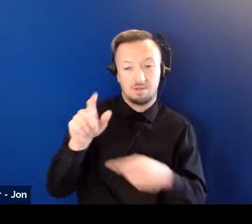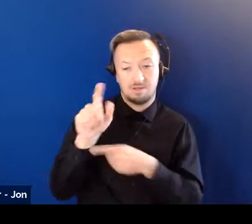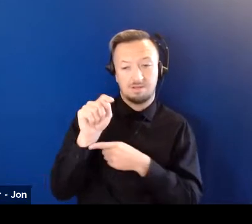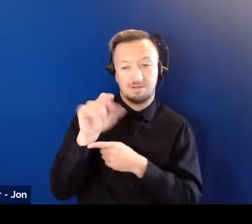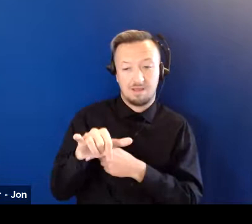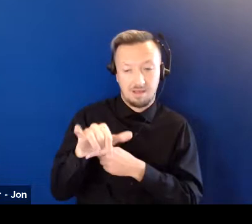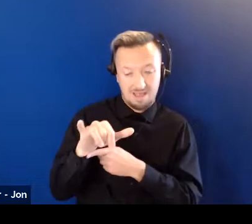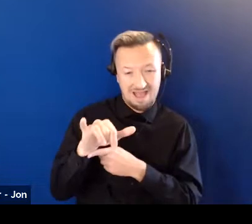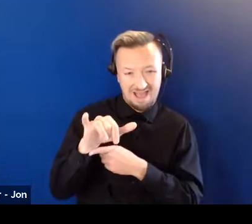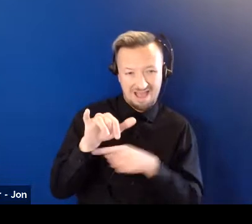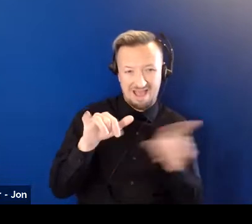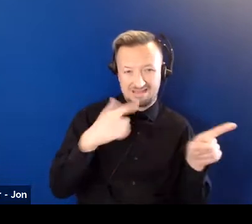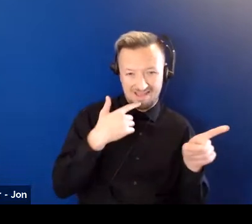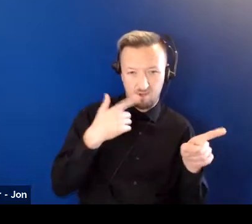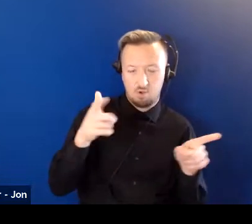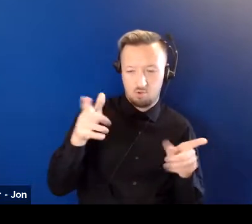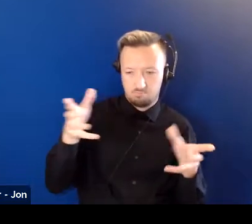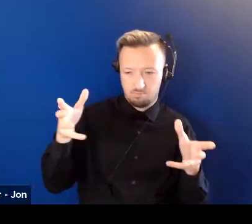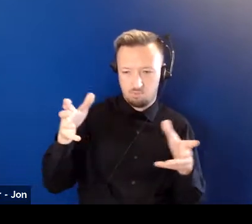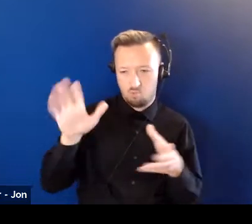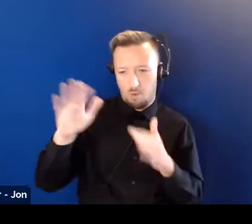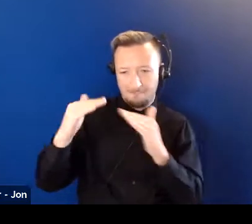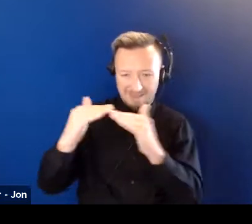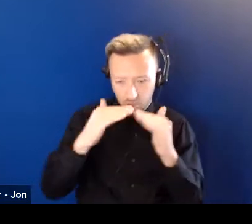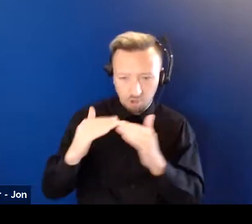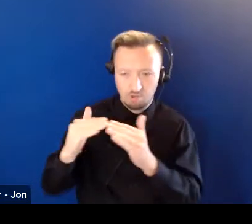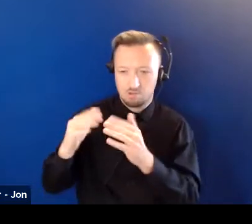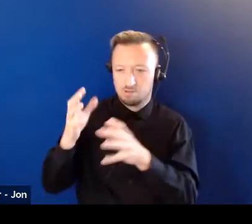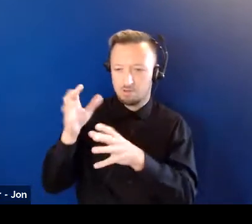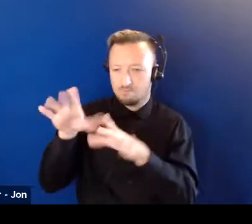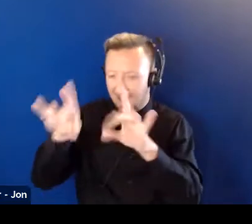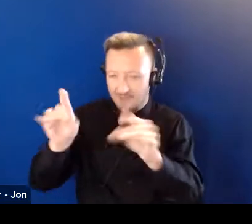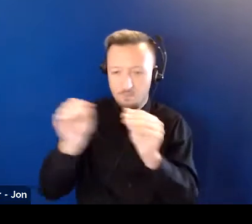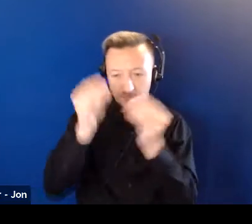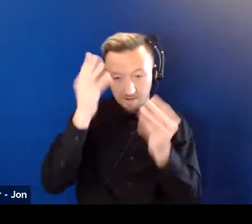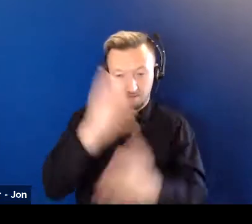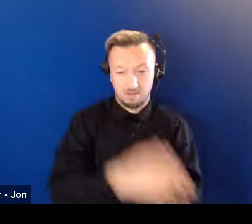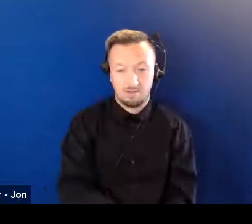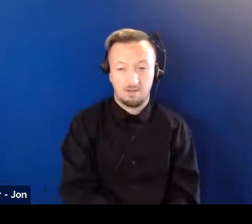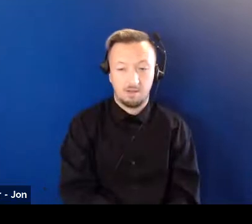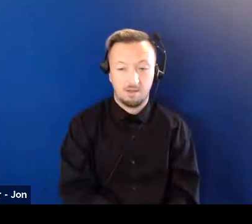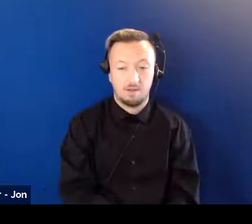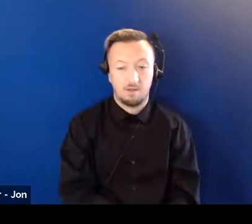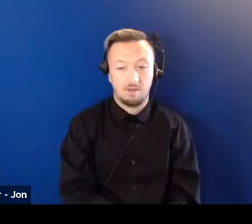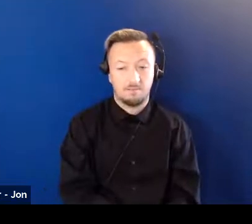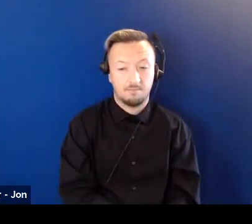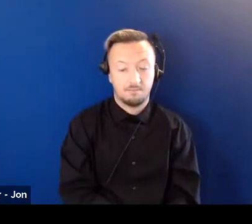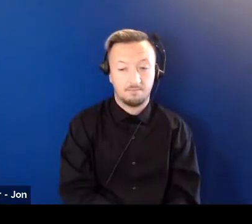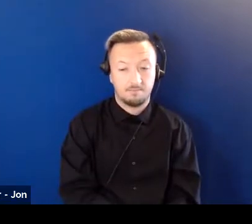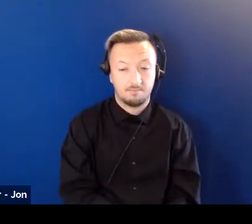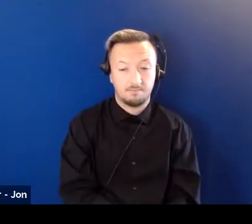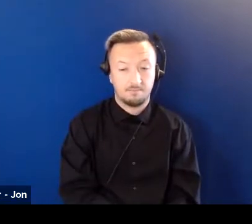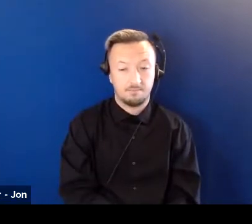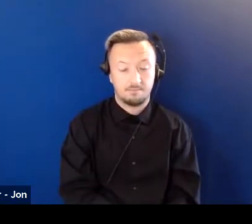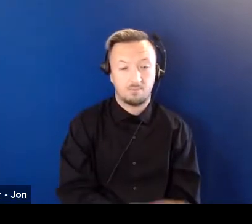and explore your options and investigate it further. Sorry. Thanks, Ian. And then the other question